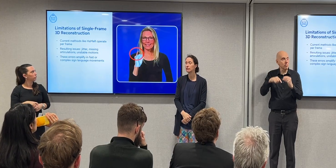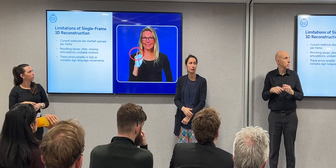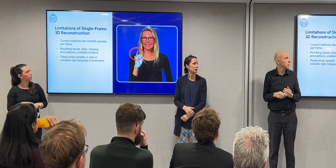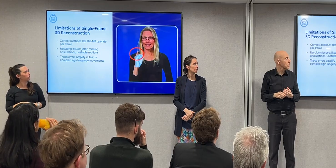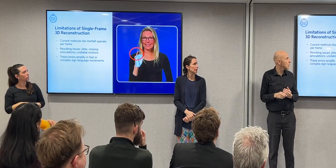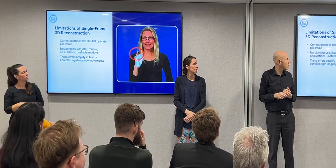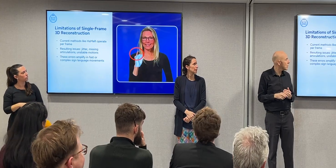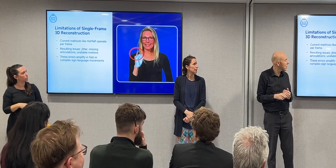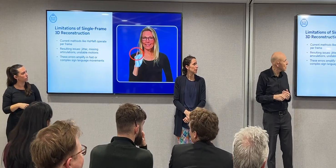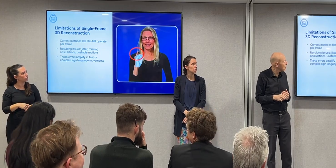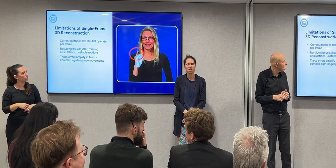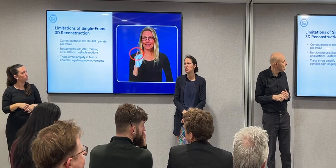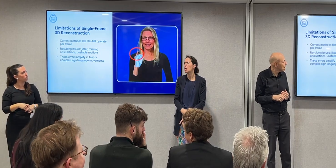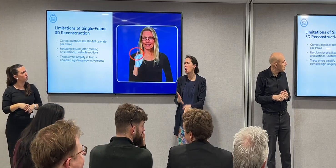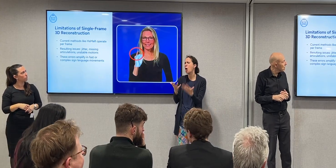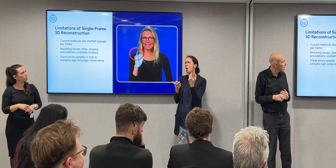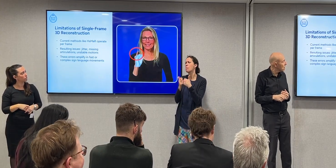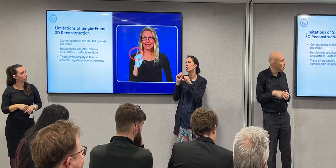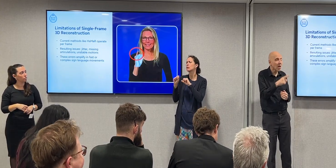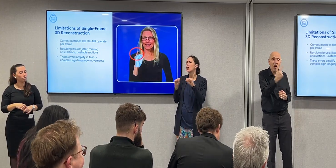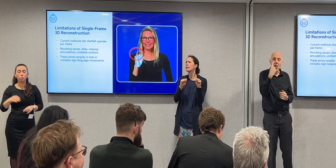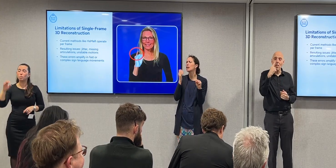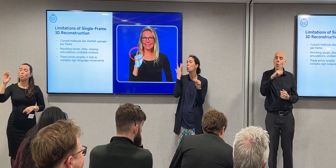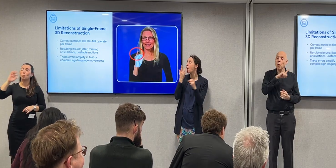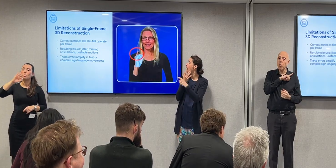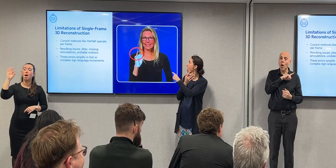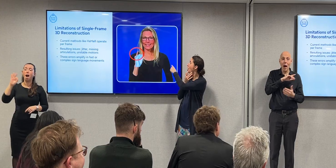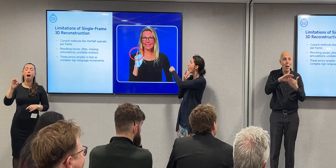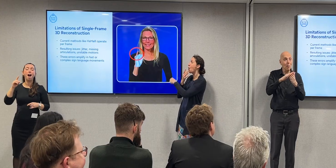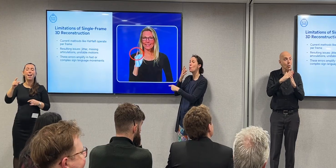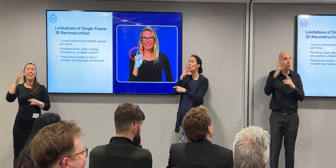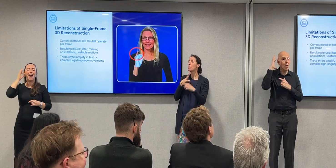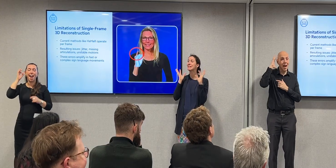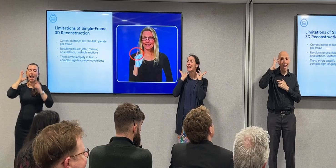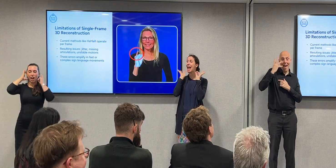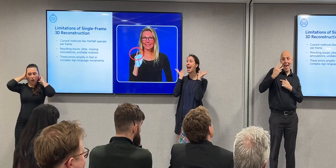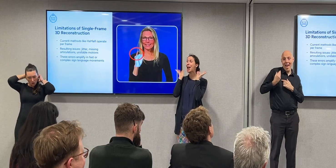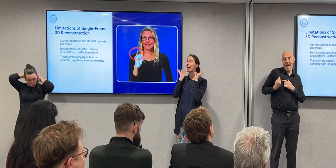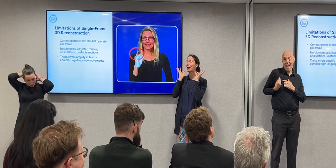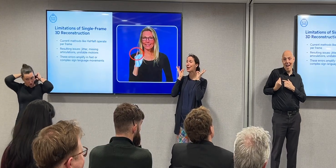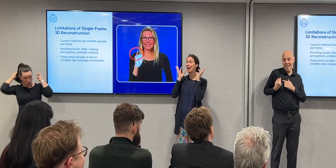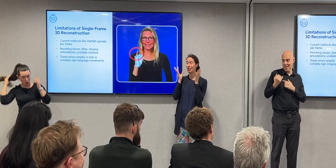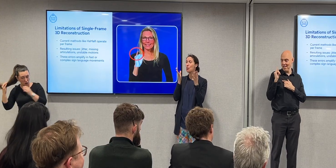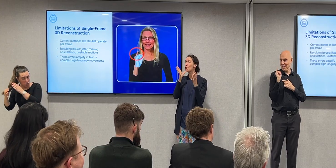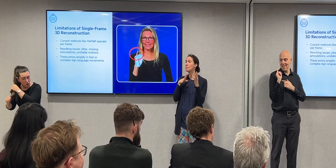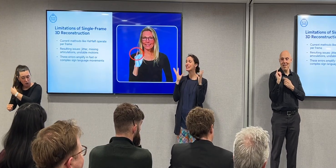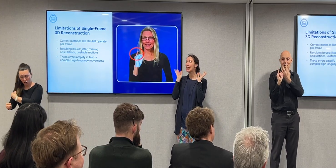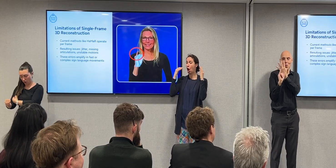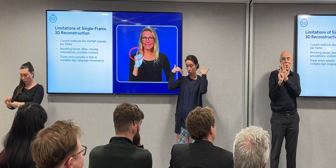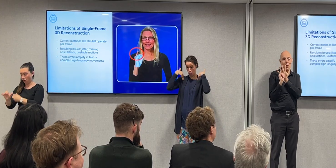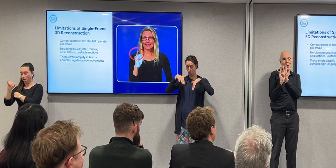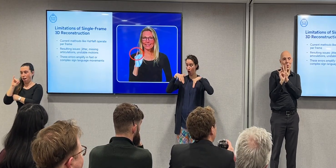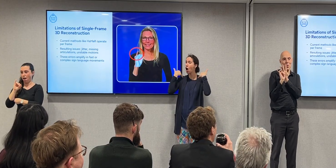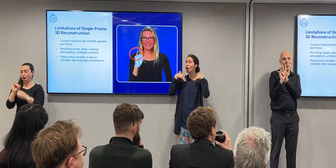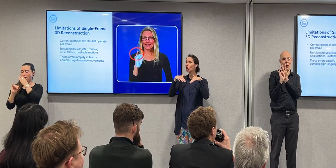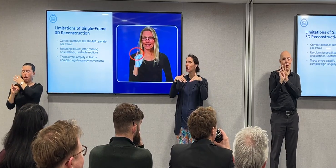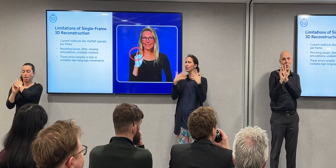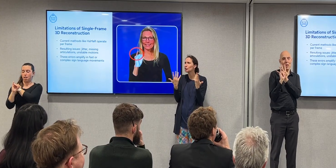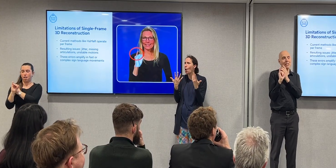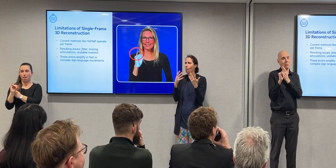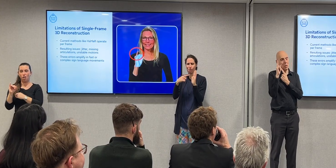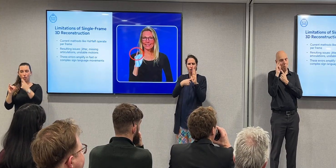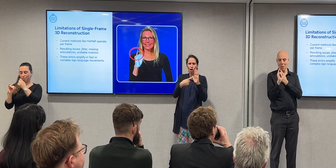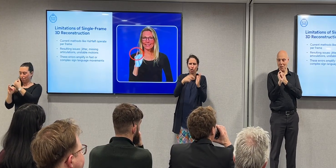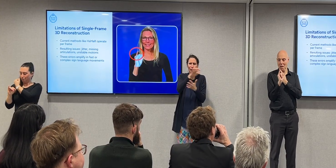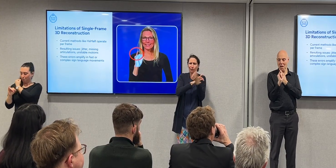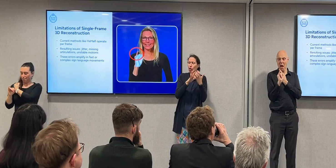but it's most likely because this woman has long hair, which confuses the model, because sometimes it thinks it's a finger,